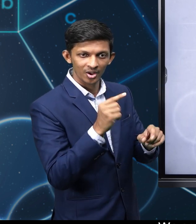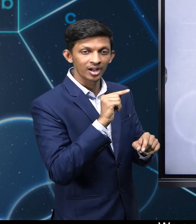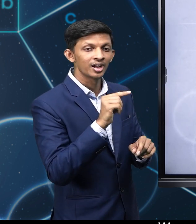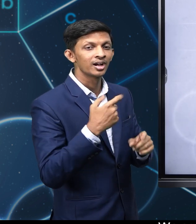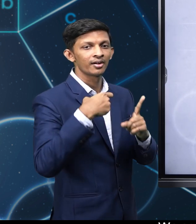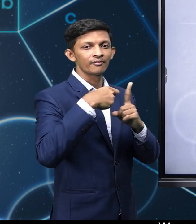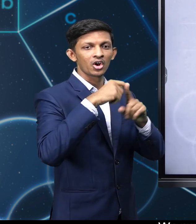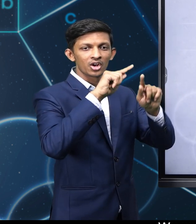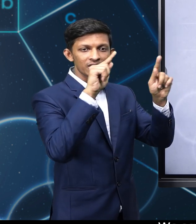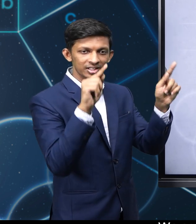proportion.